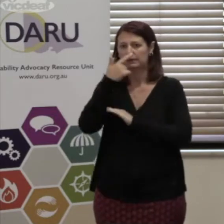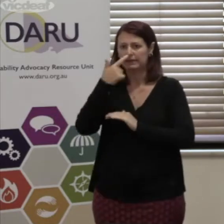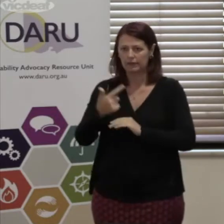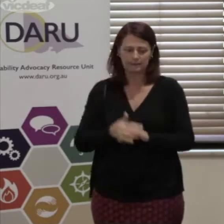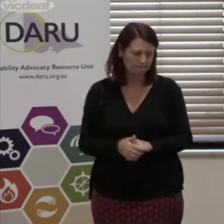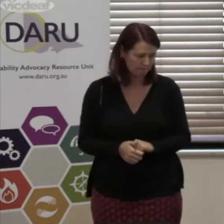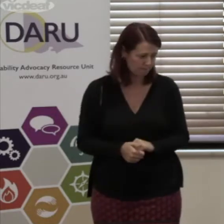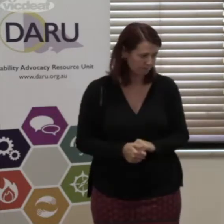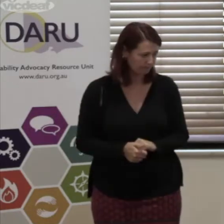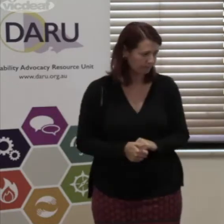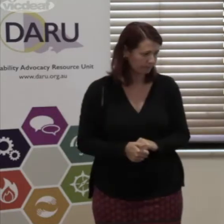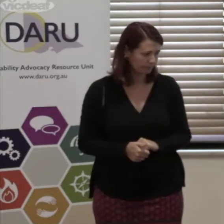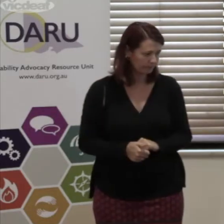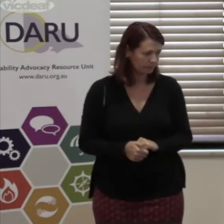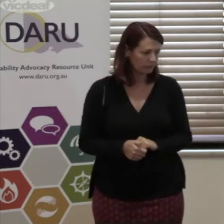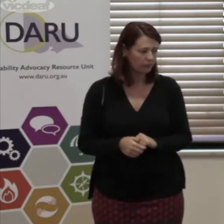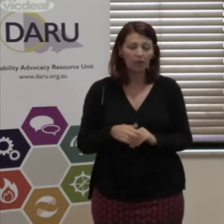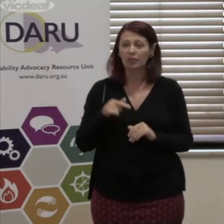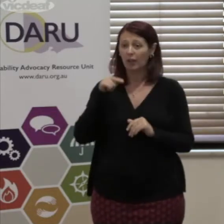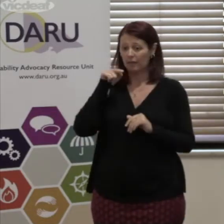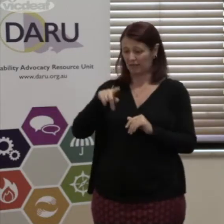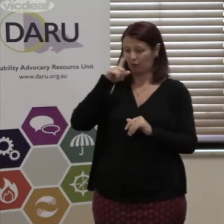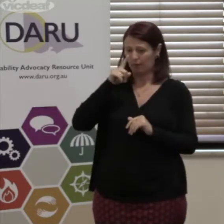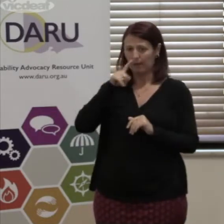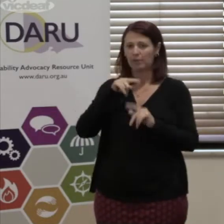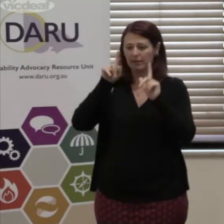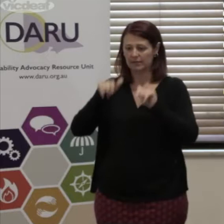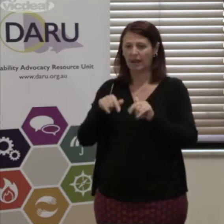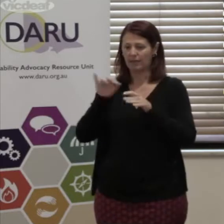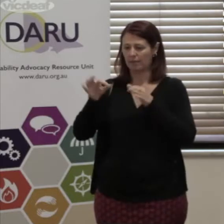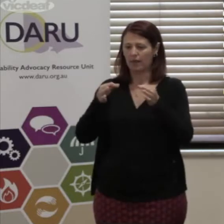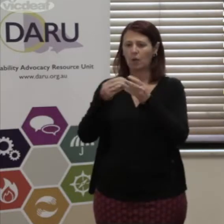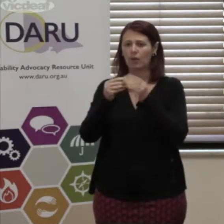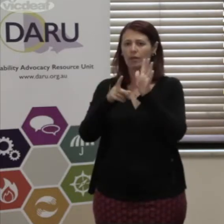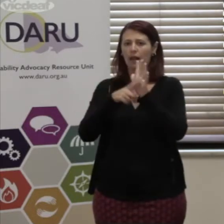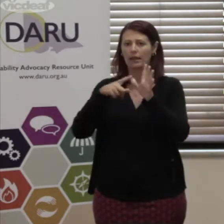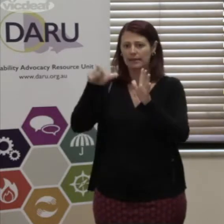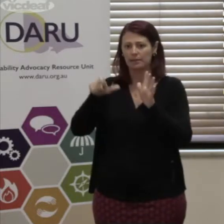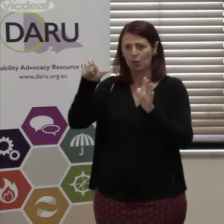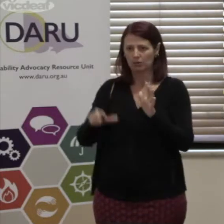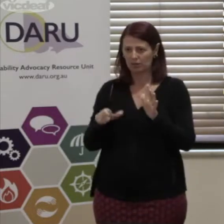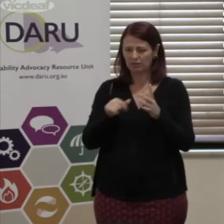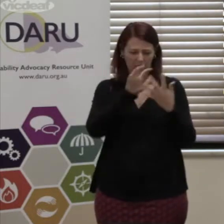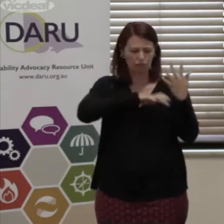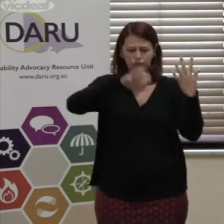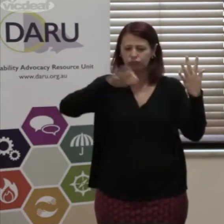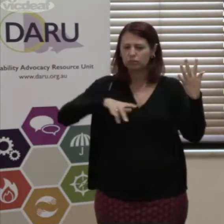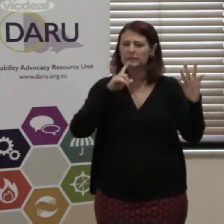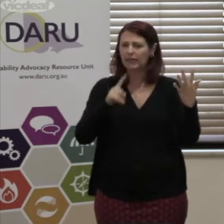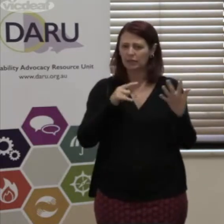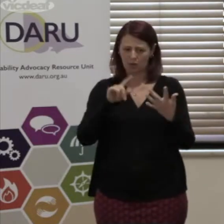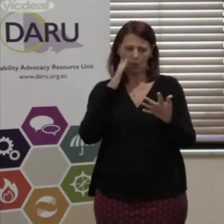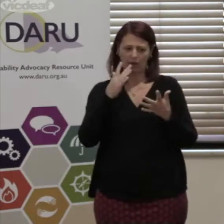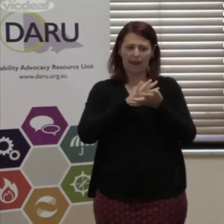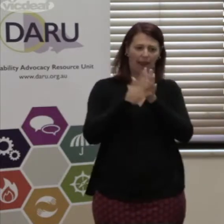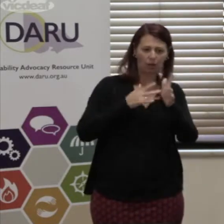But then, so that's for people who are starting their plan with a local area coordinator. So they give you a whole lot of literature about what you might do in terms of talking to your